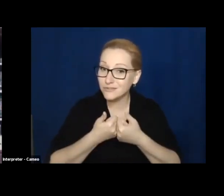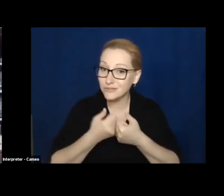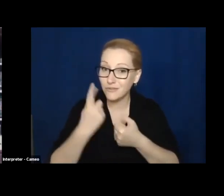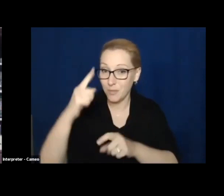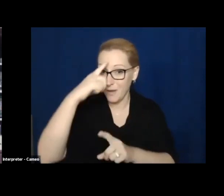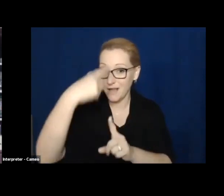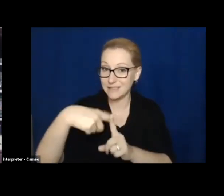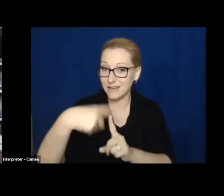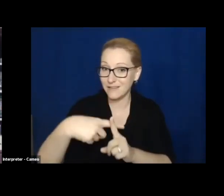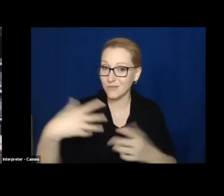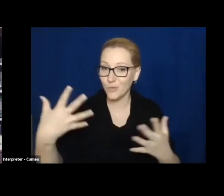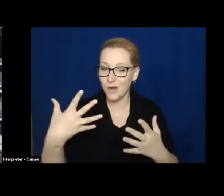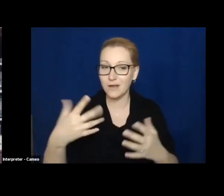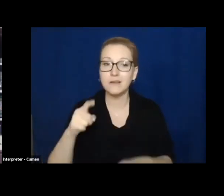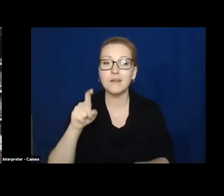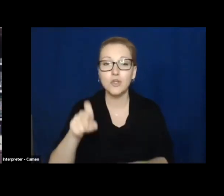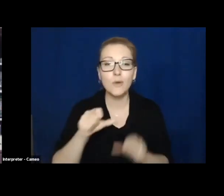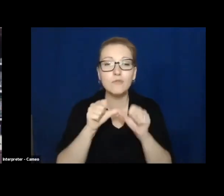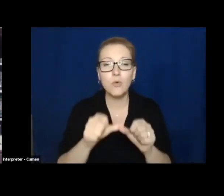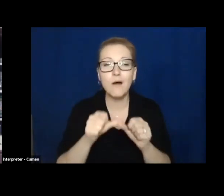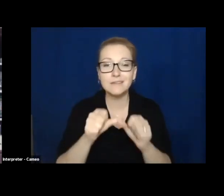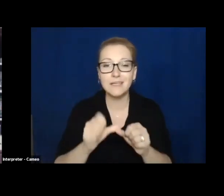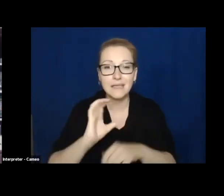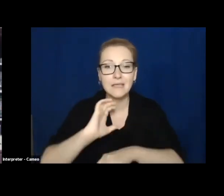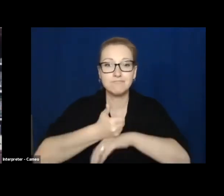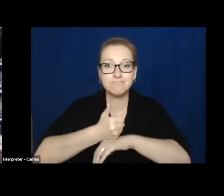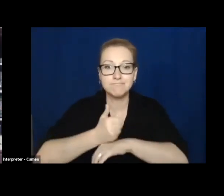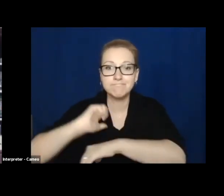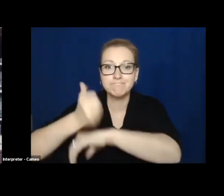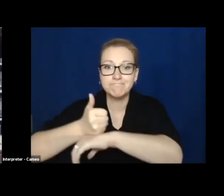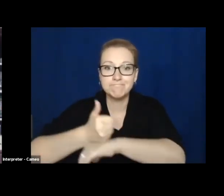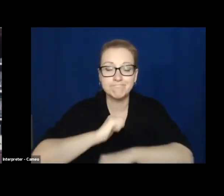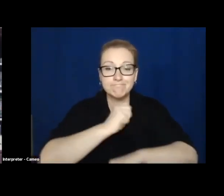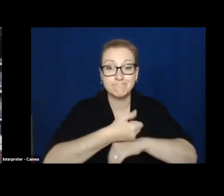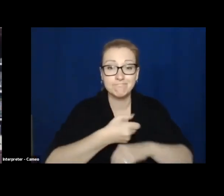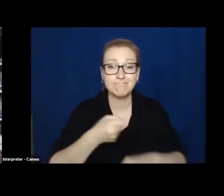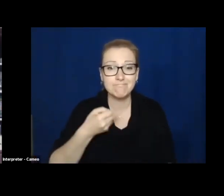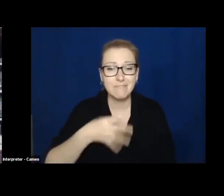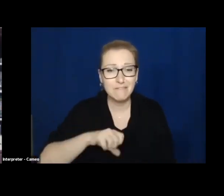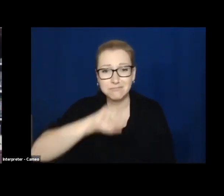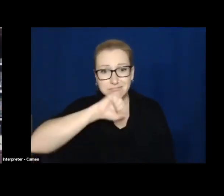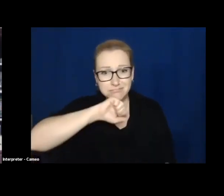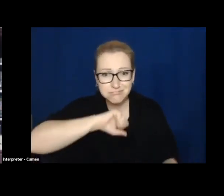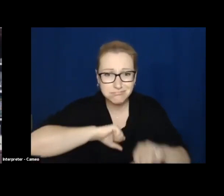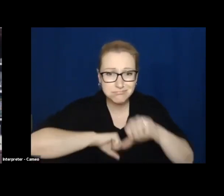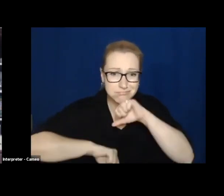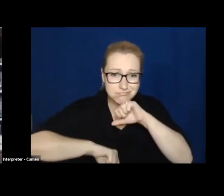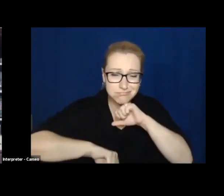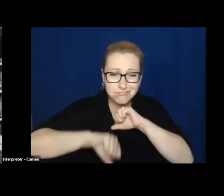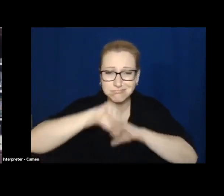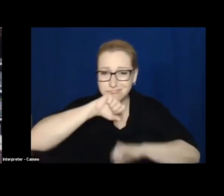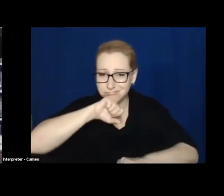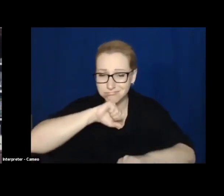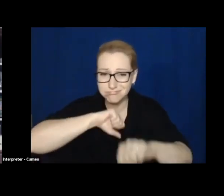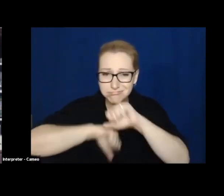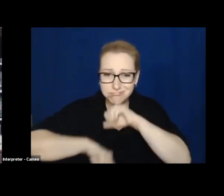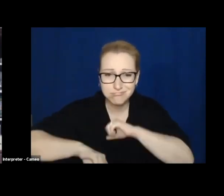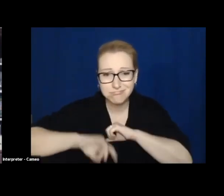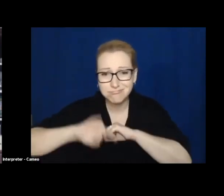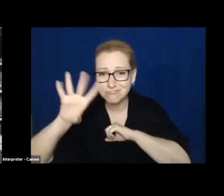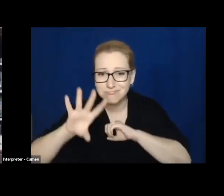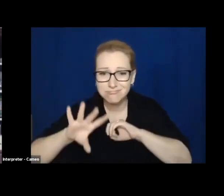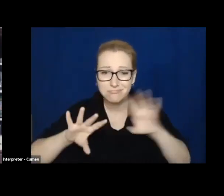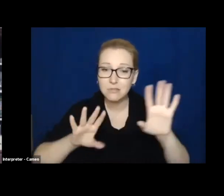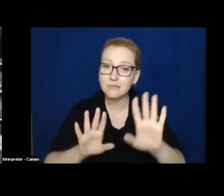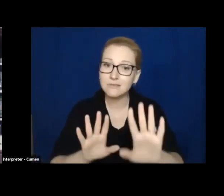that you have to constantly recreate it. When the going gets tough, it rains, it pours, but there's beauty